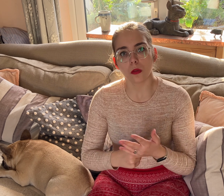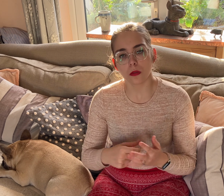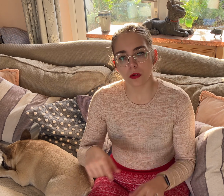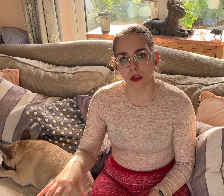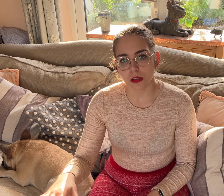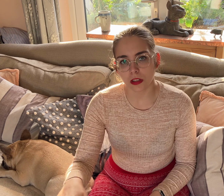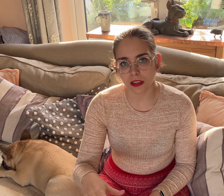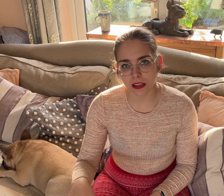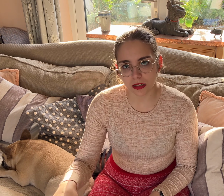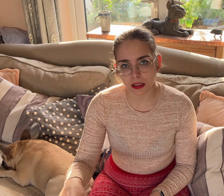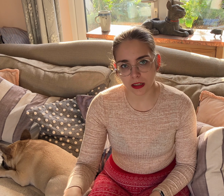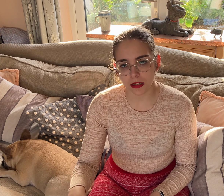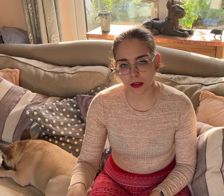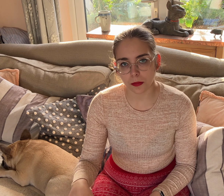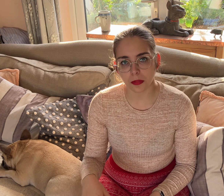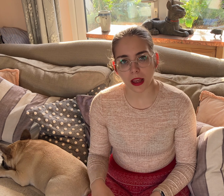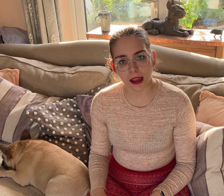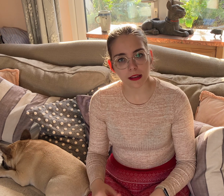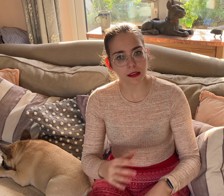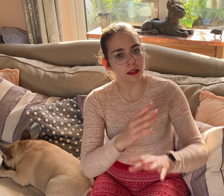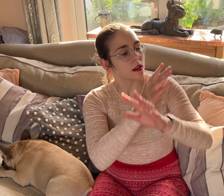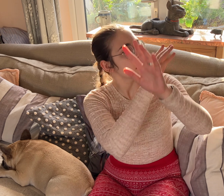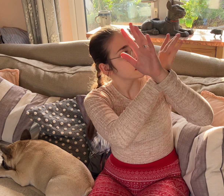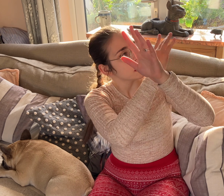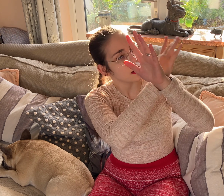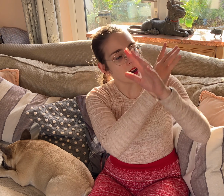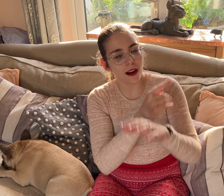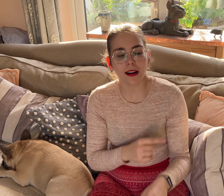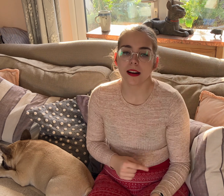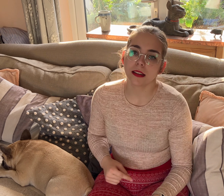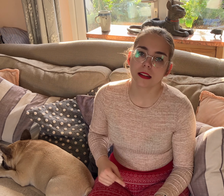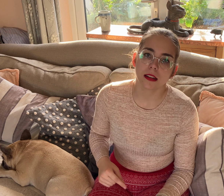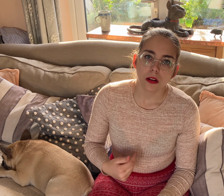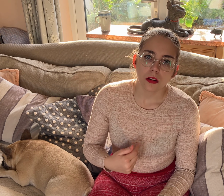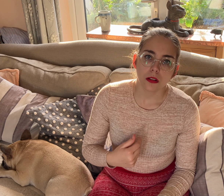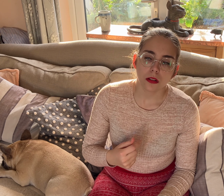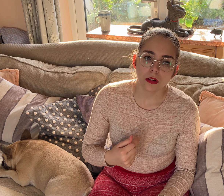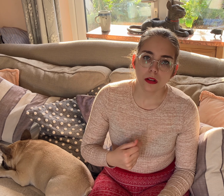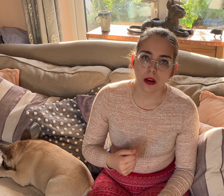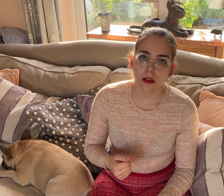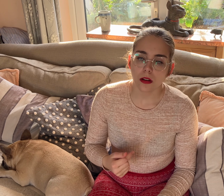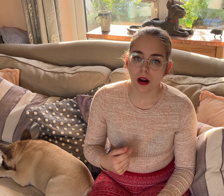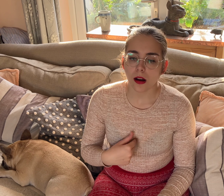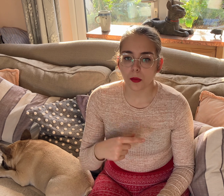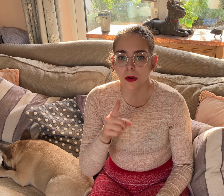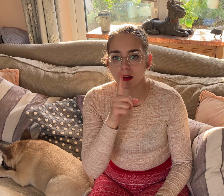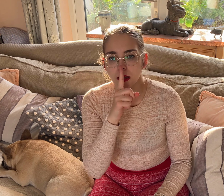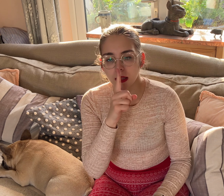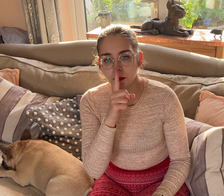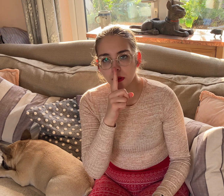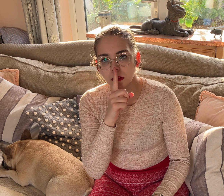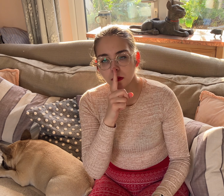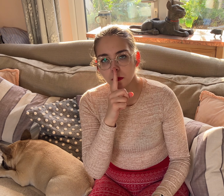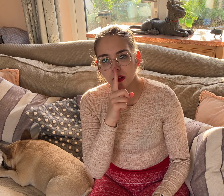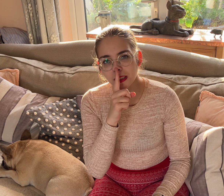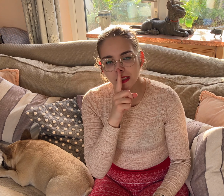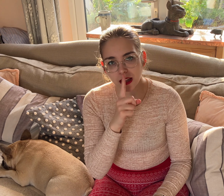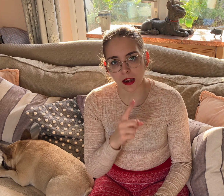just need a place to hide. No, I will keep it to myself.